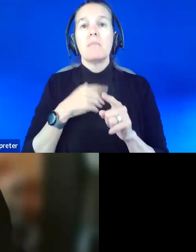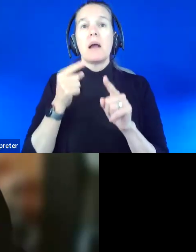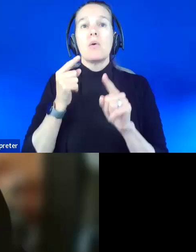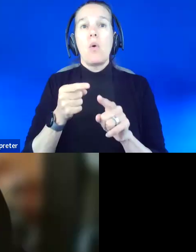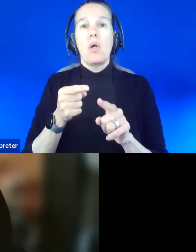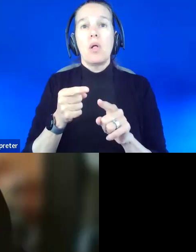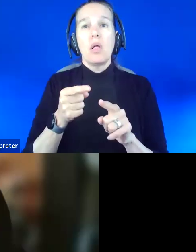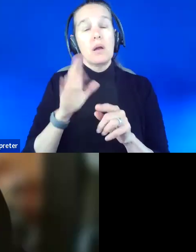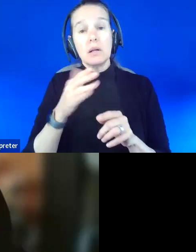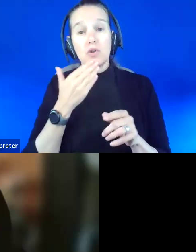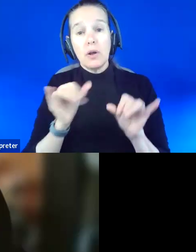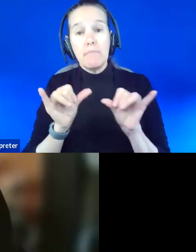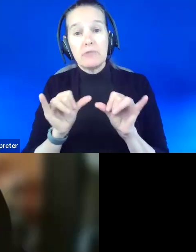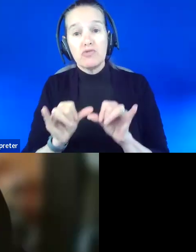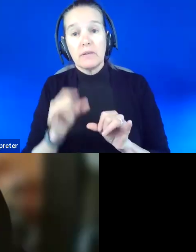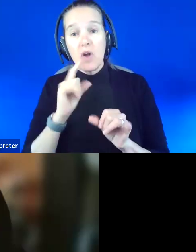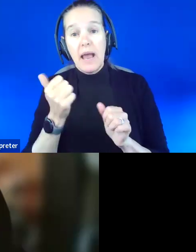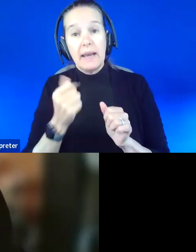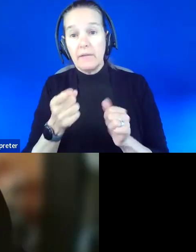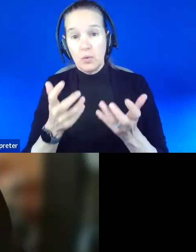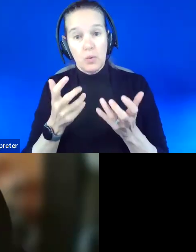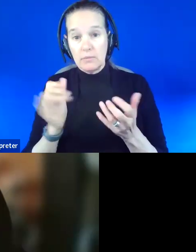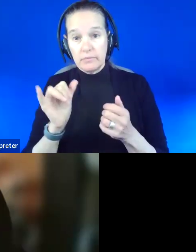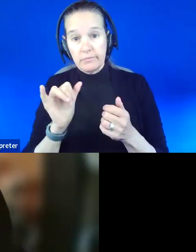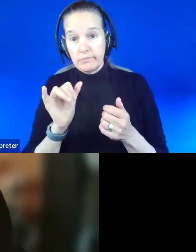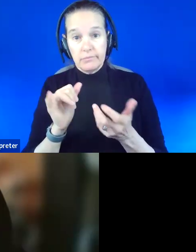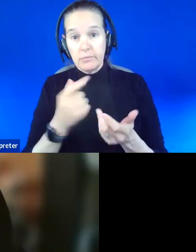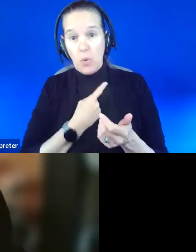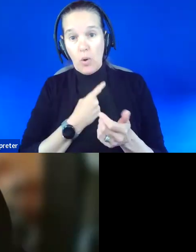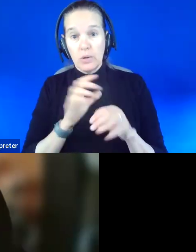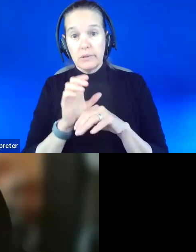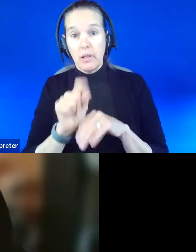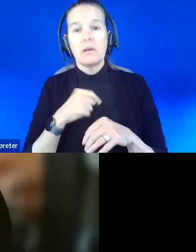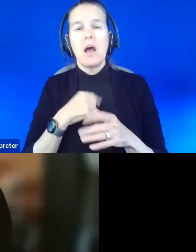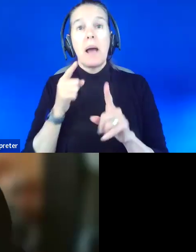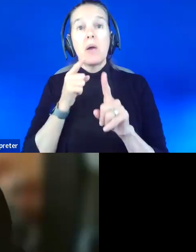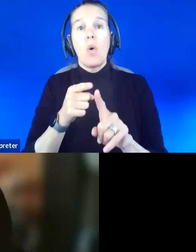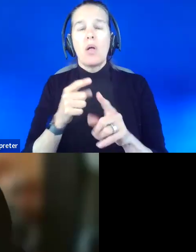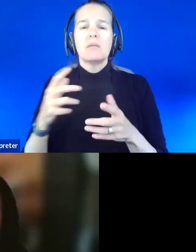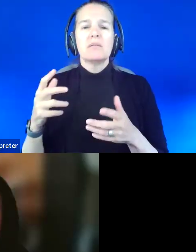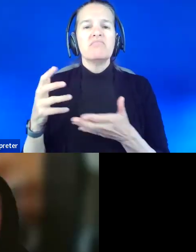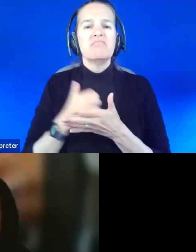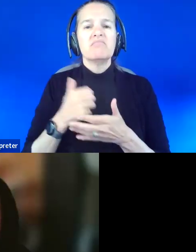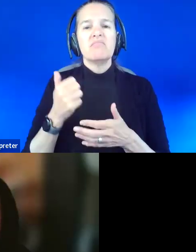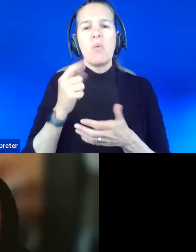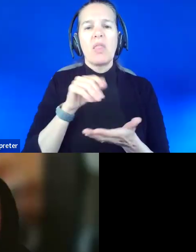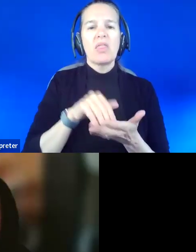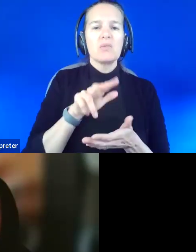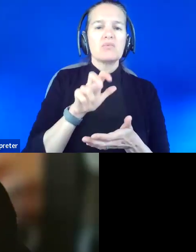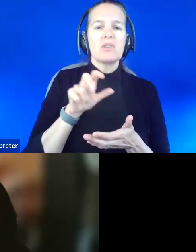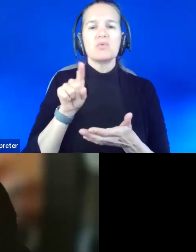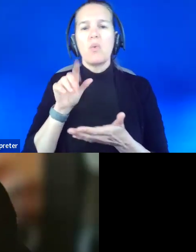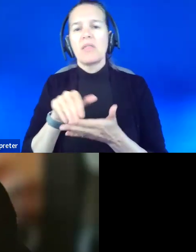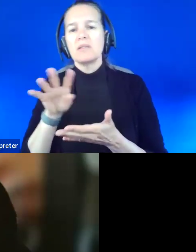is a good metric for any of you looking to become solo consultant, is to eventually average about 1,300 to 1,400 billable hours a